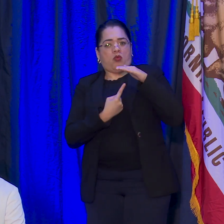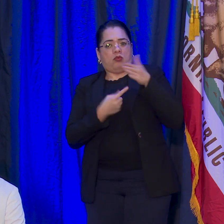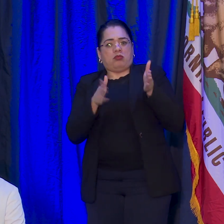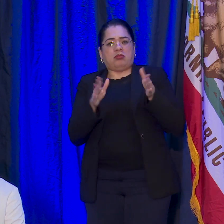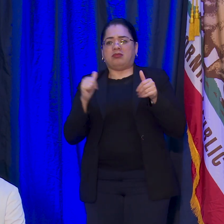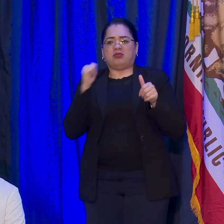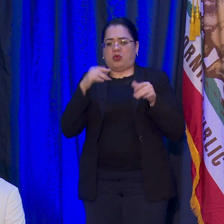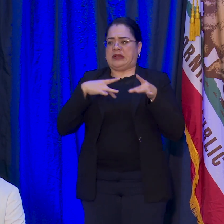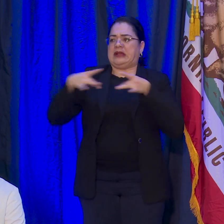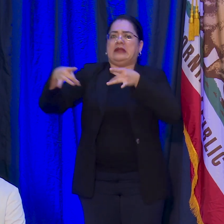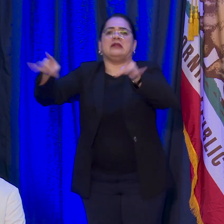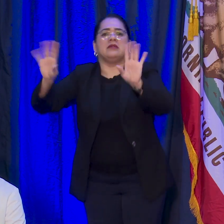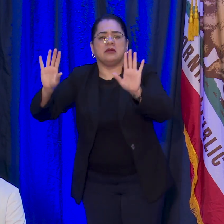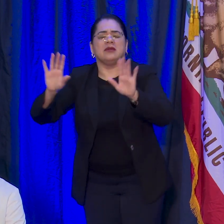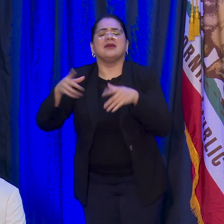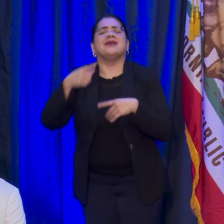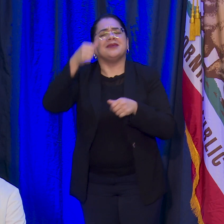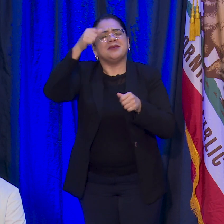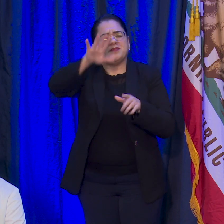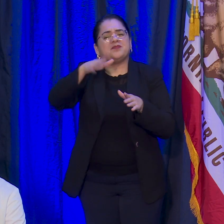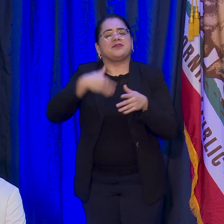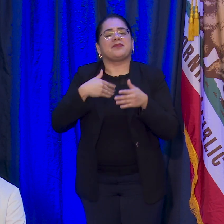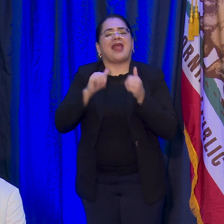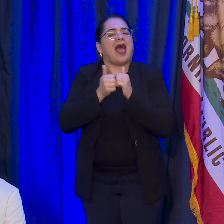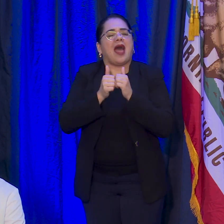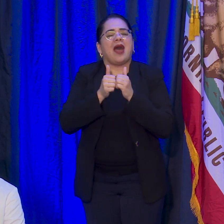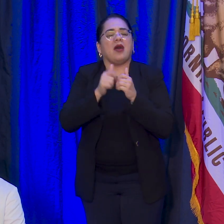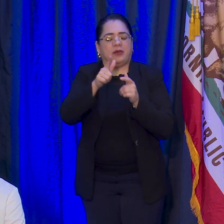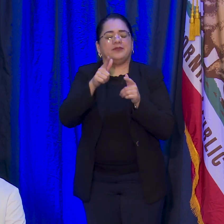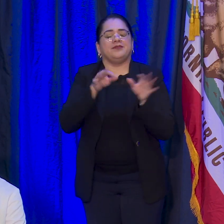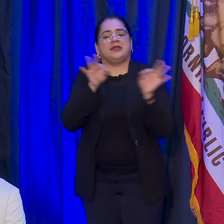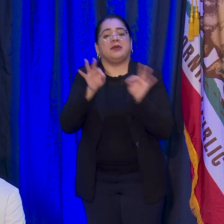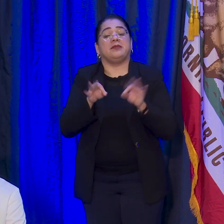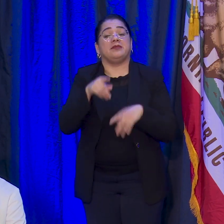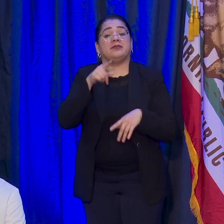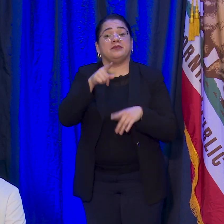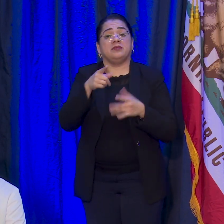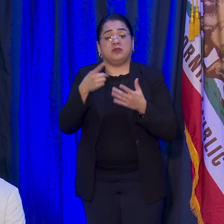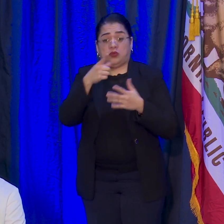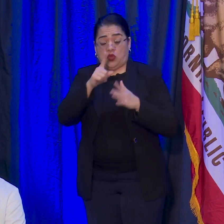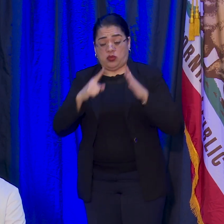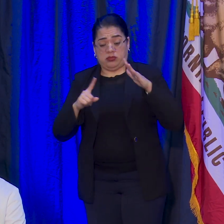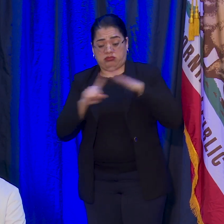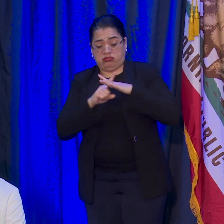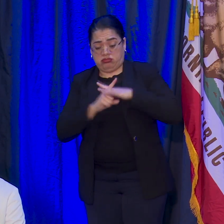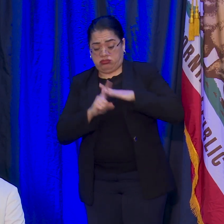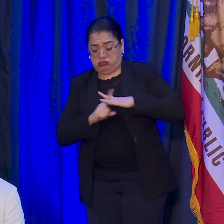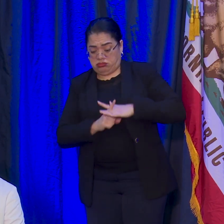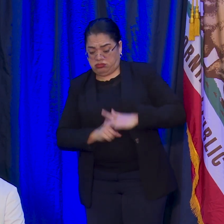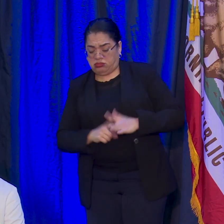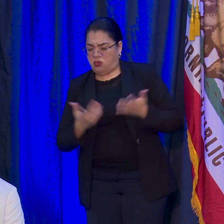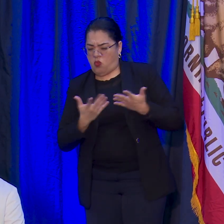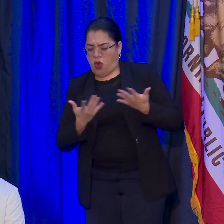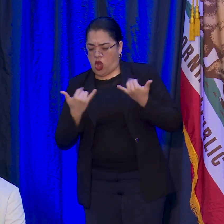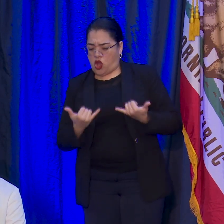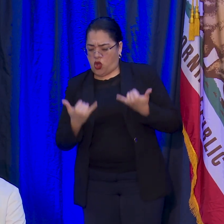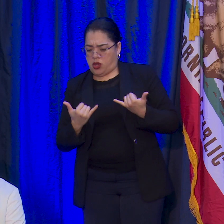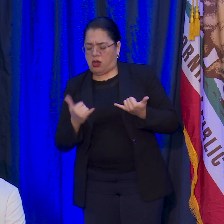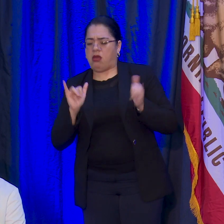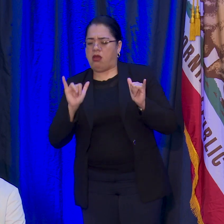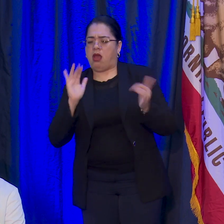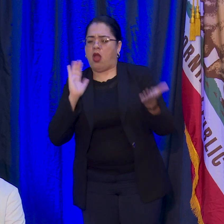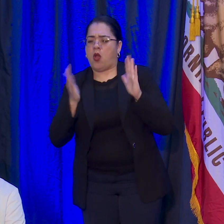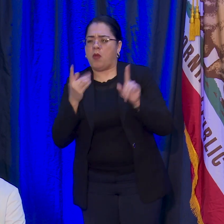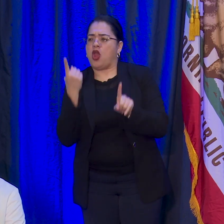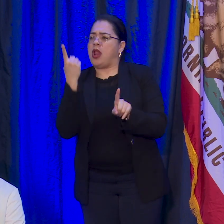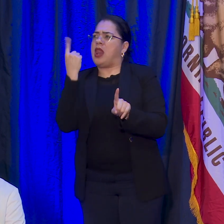good rule of thumb is to think about your current symptoms and take 1 year back. So if a year ago you